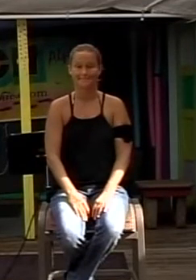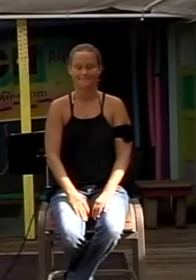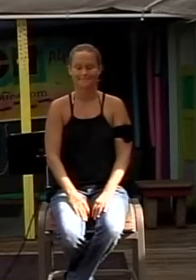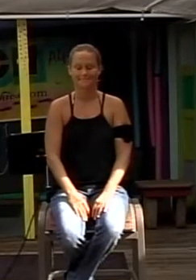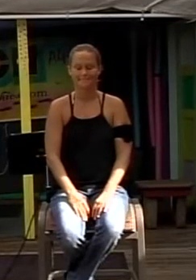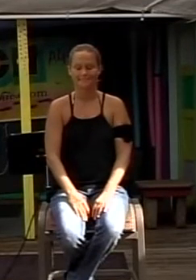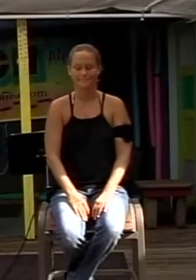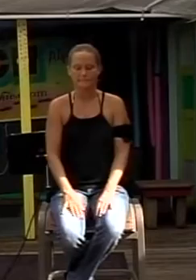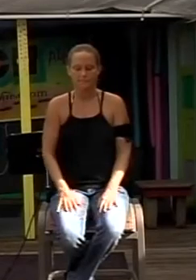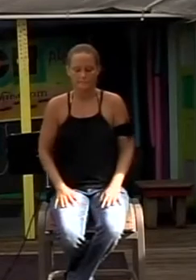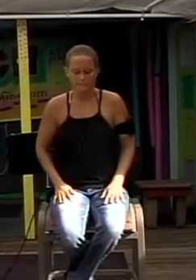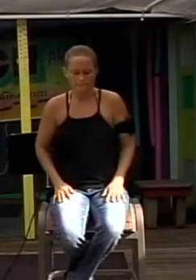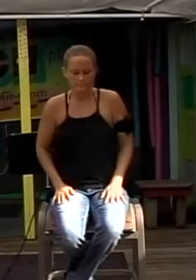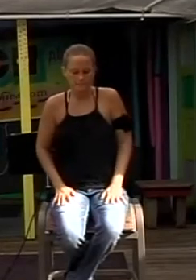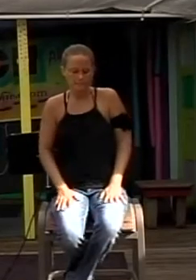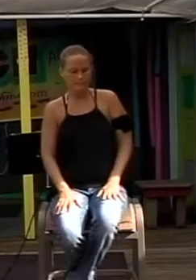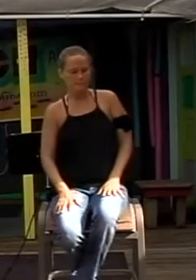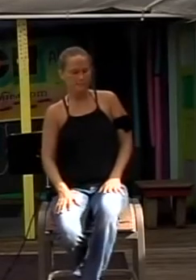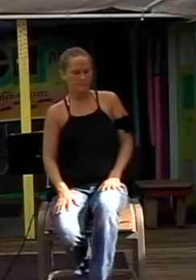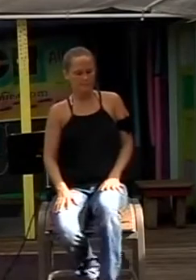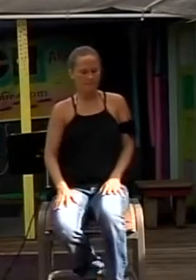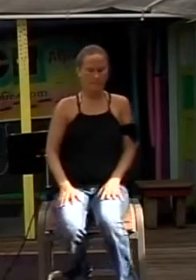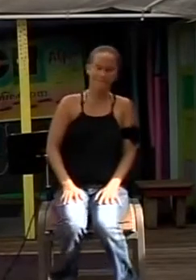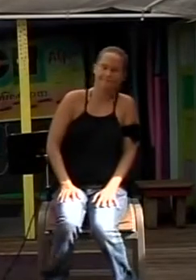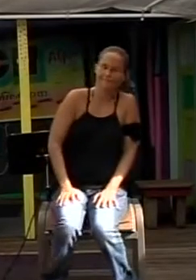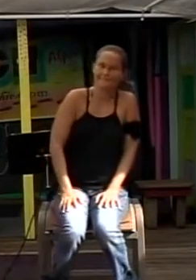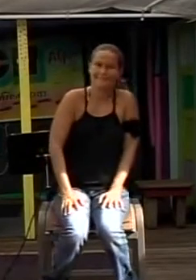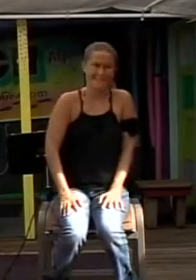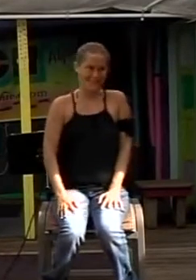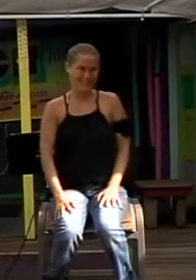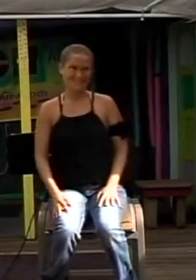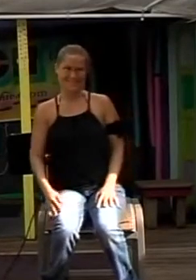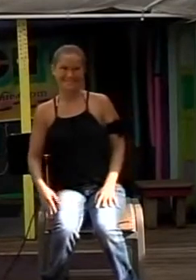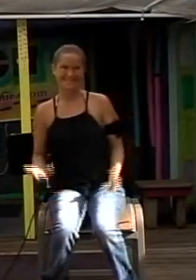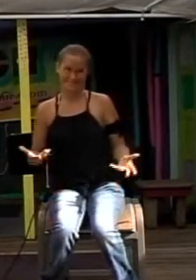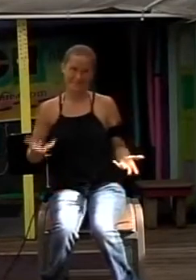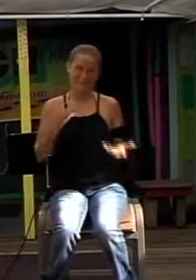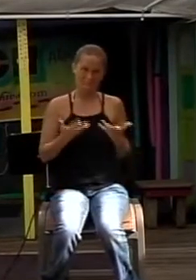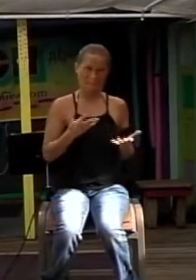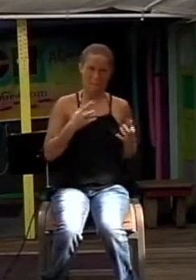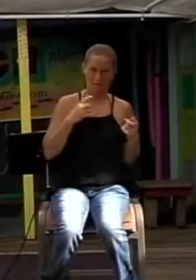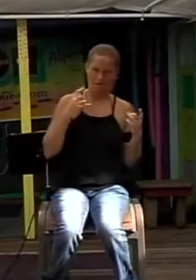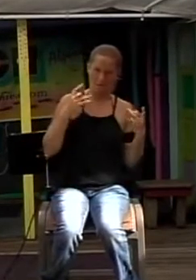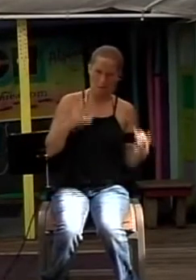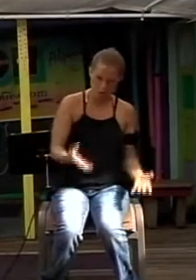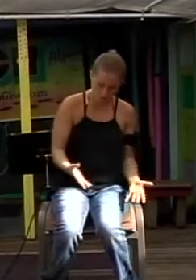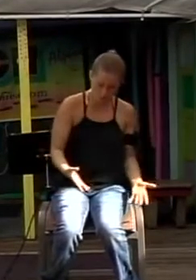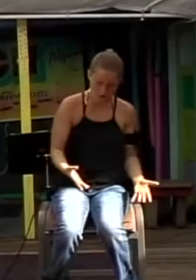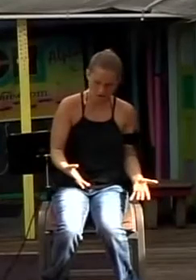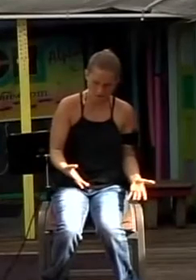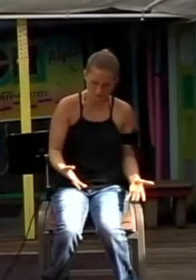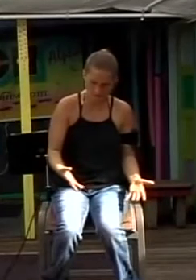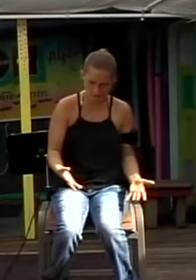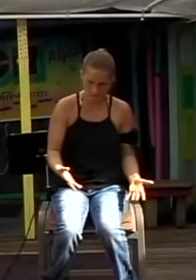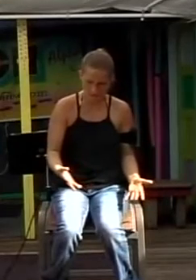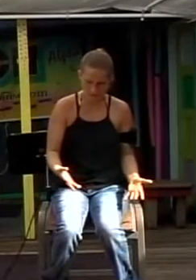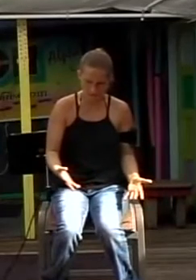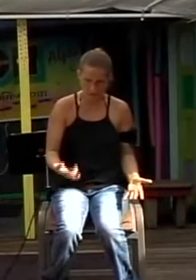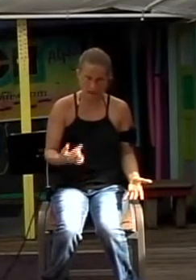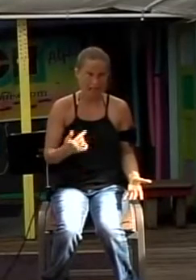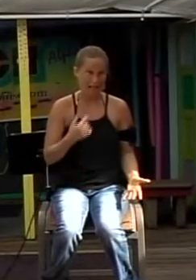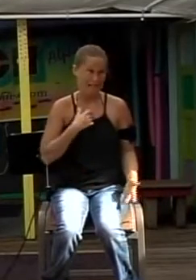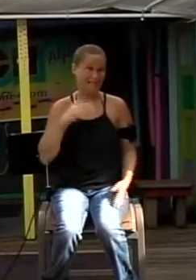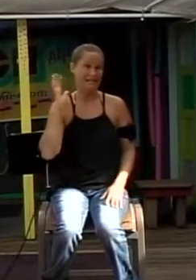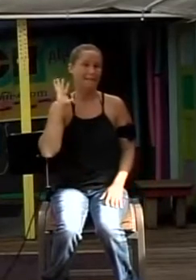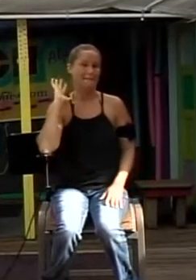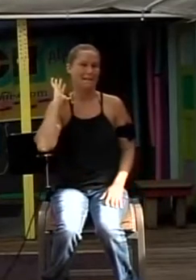Here's one of my run-ins I had. And as horrible as it sounds, and we all have these judgments like which is worse and which is better, I had a friend